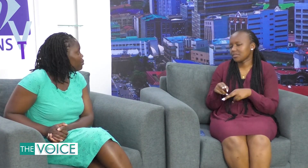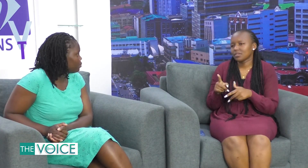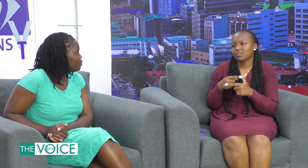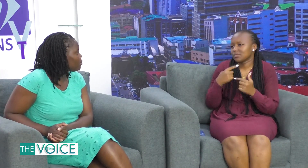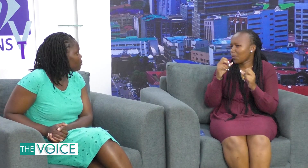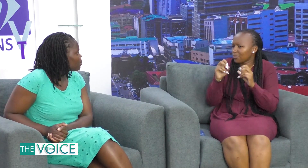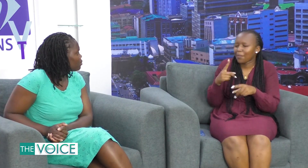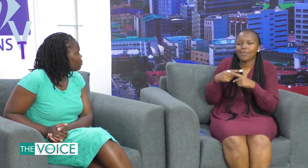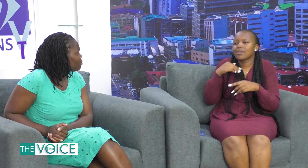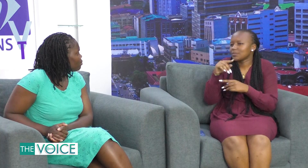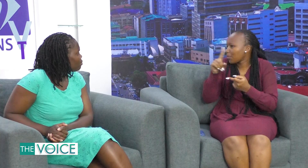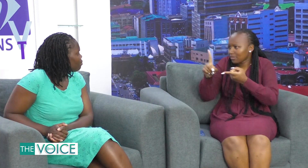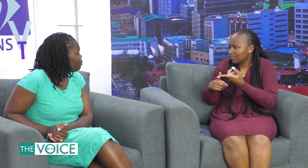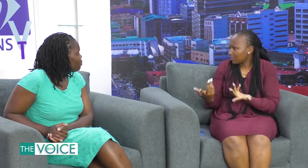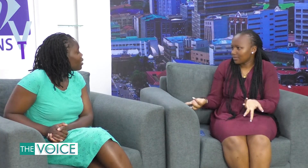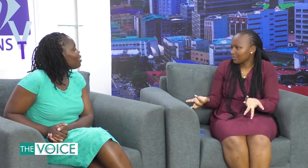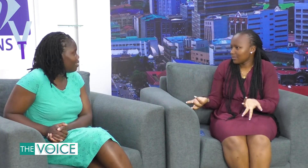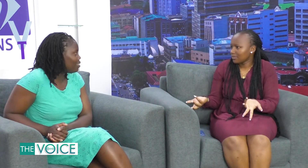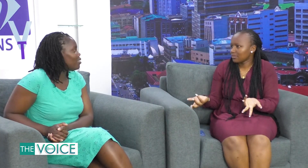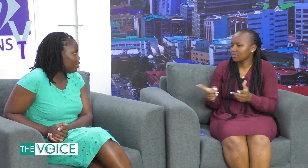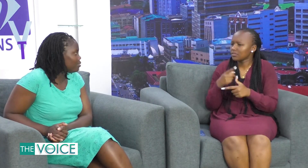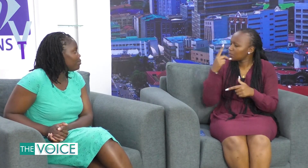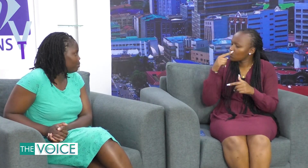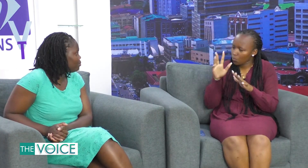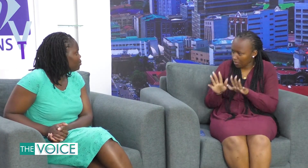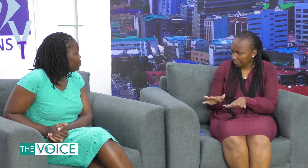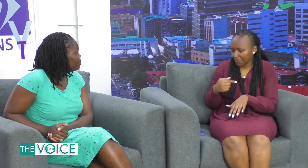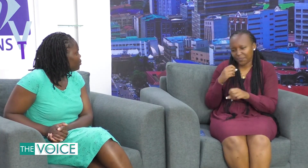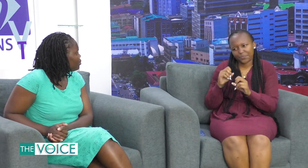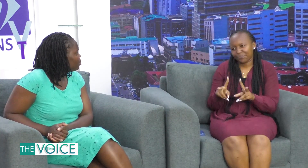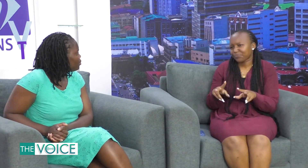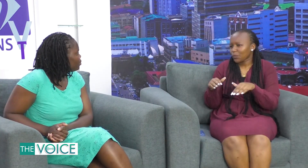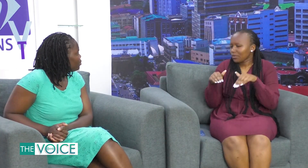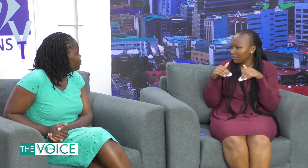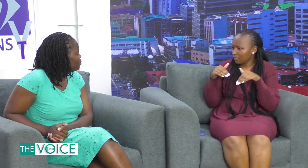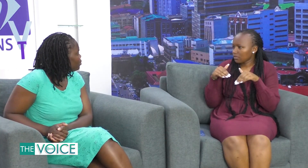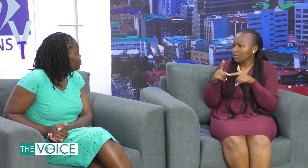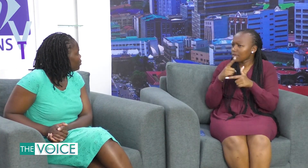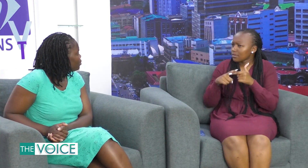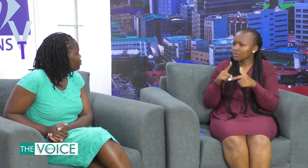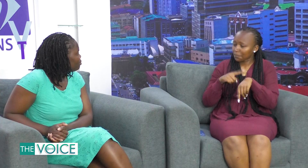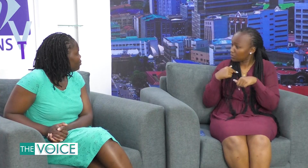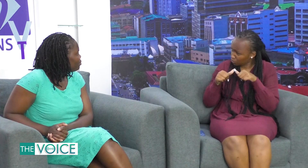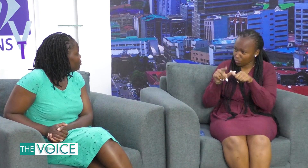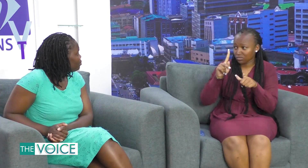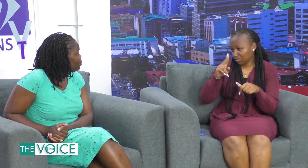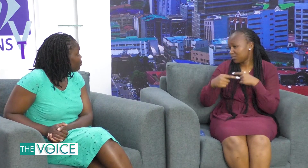stay and hope everything will be okay. So I asked myself, till when will I be waiting and